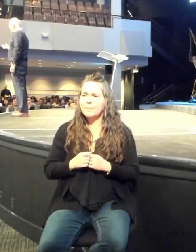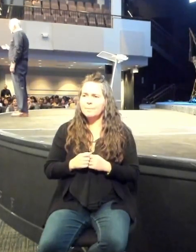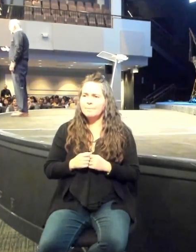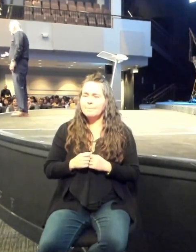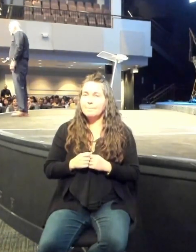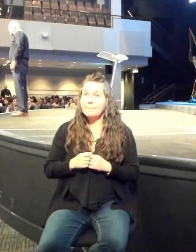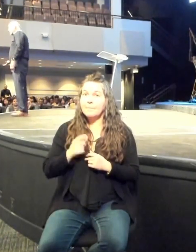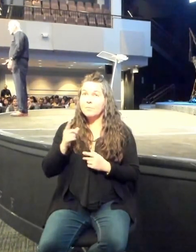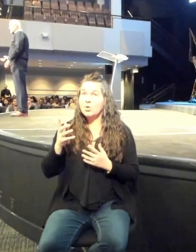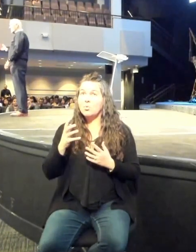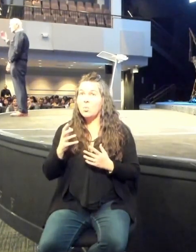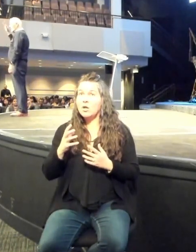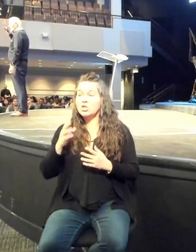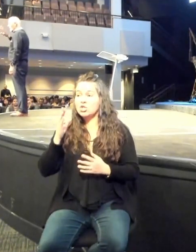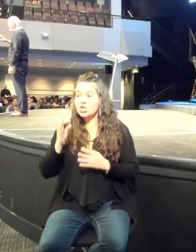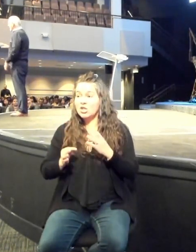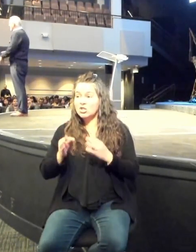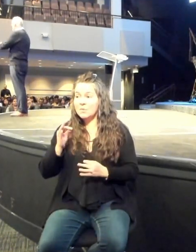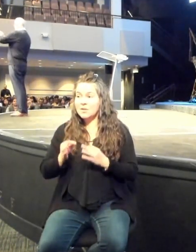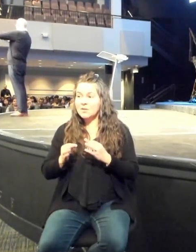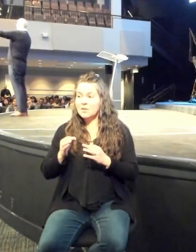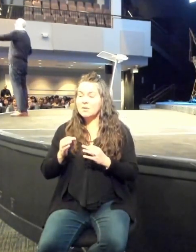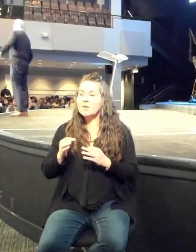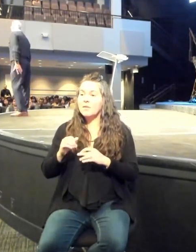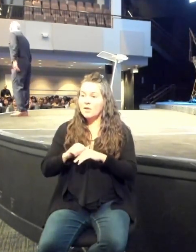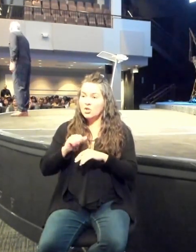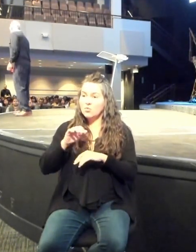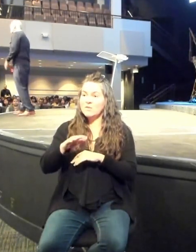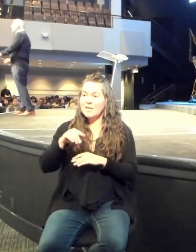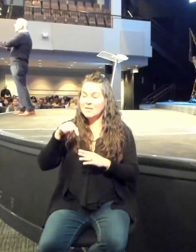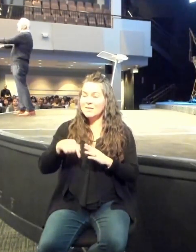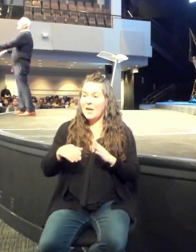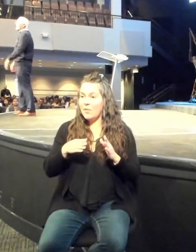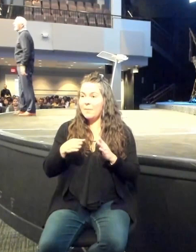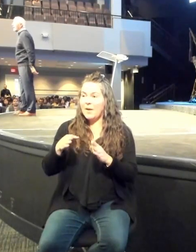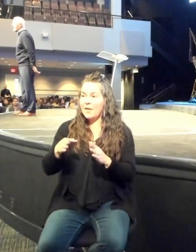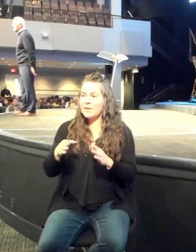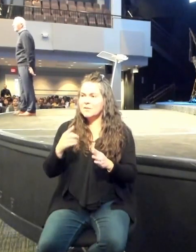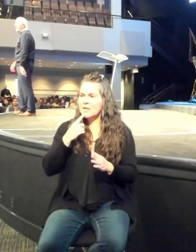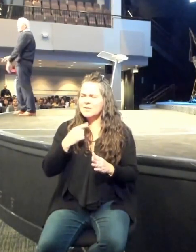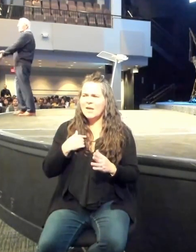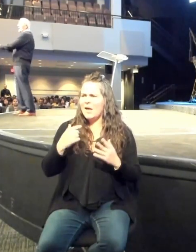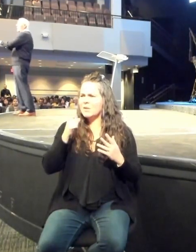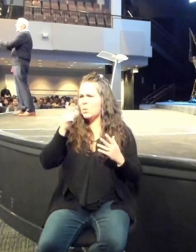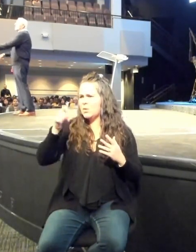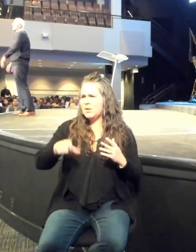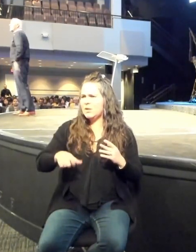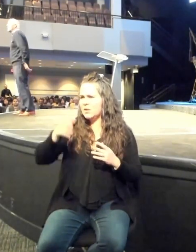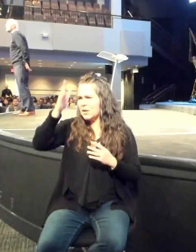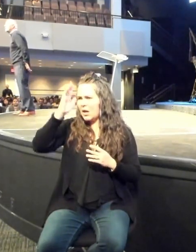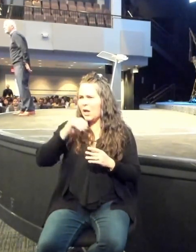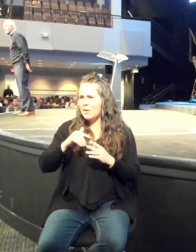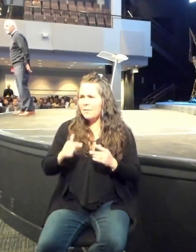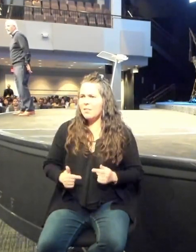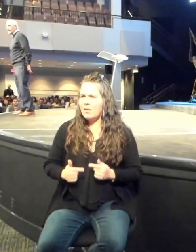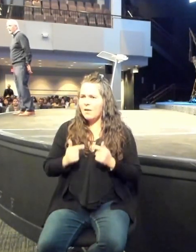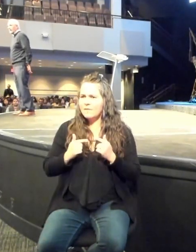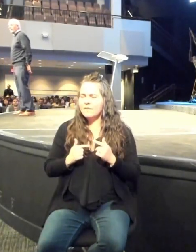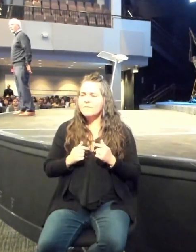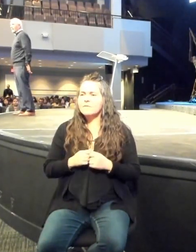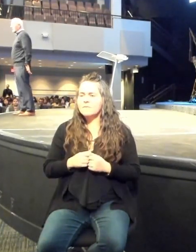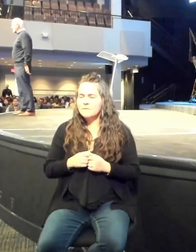Do you want judgment that you set down the path and just going to be hard? I don't need God in my life. I don't want him telling me what to do.